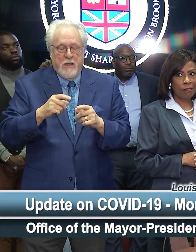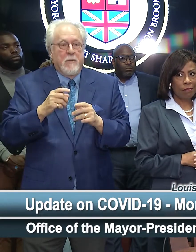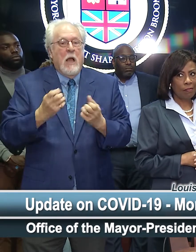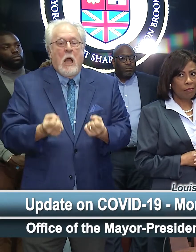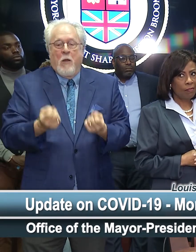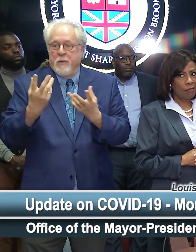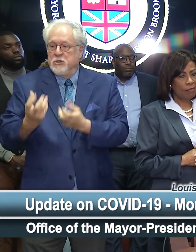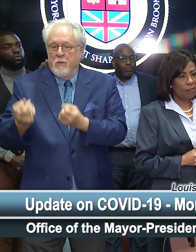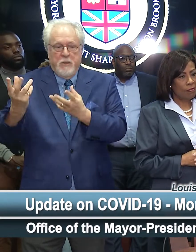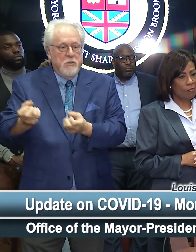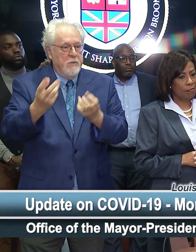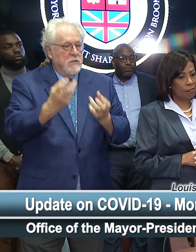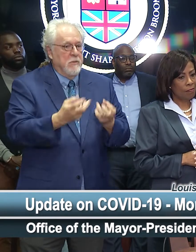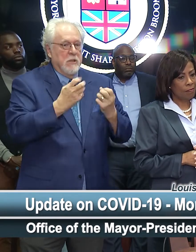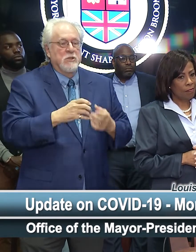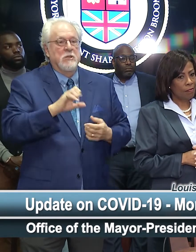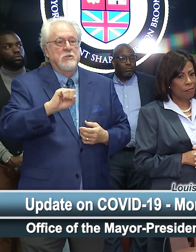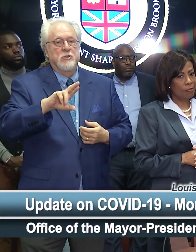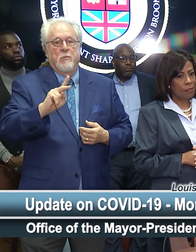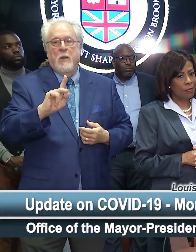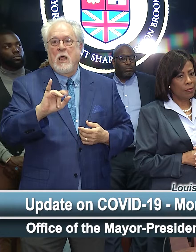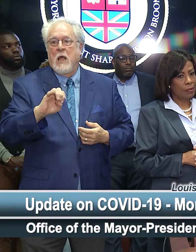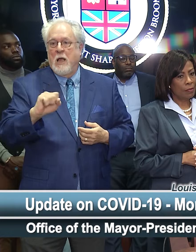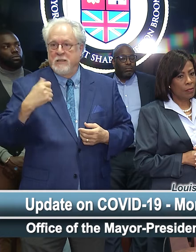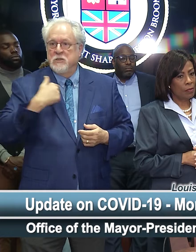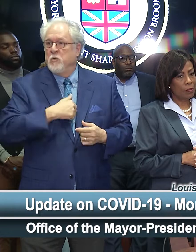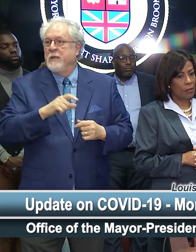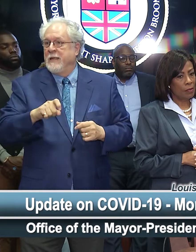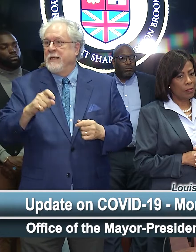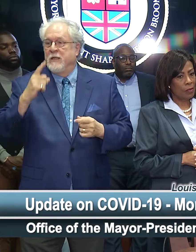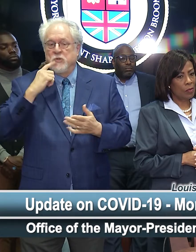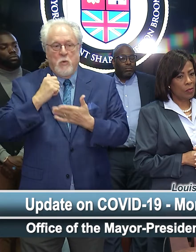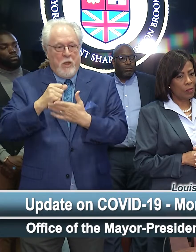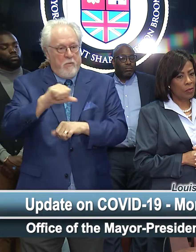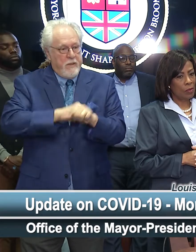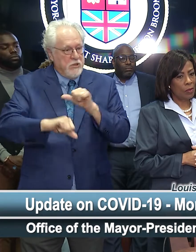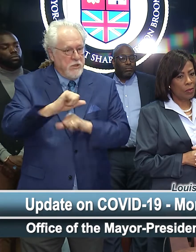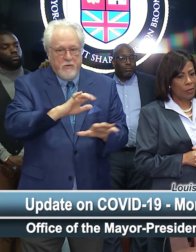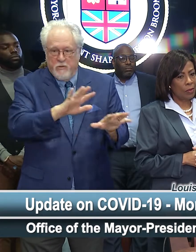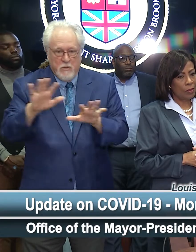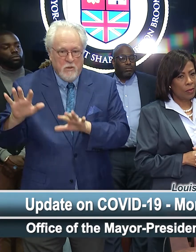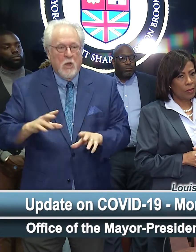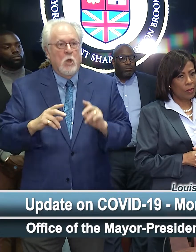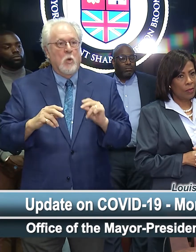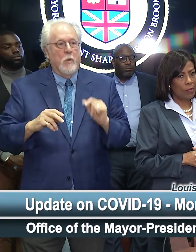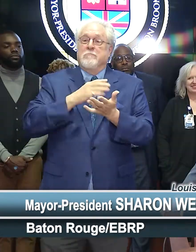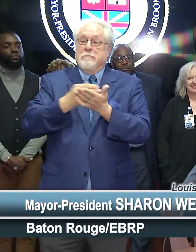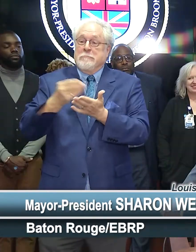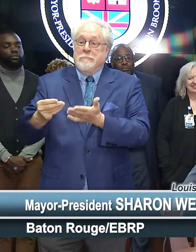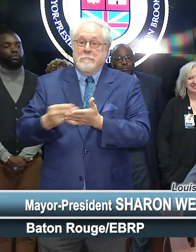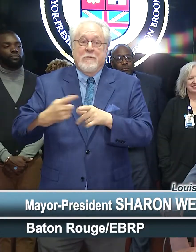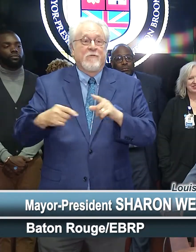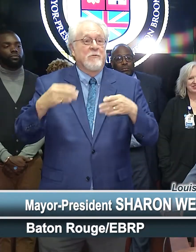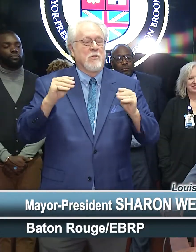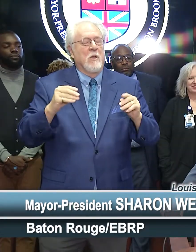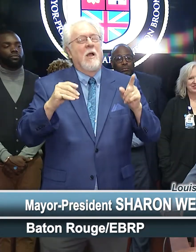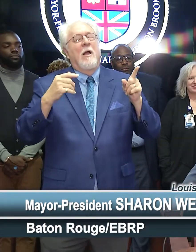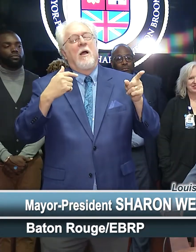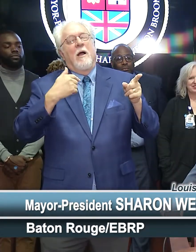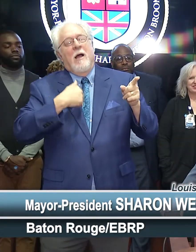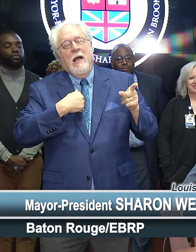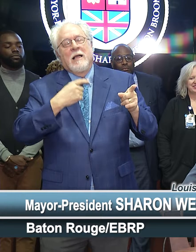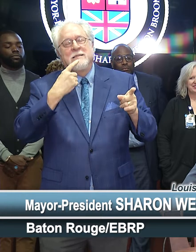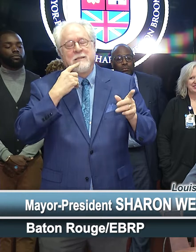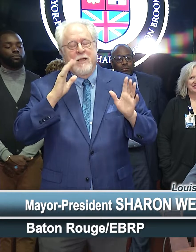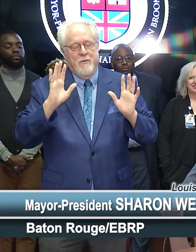inventory of all the supplies that we need to make sure that we can help each other on quick notice. Thank you. I would